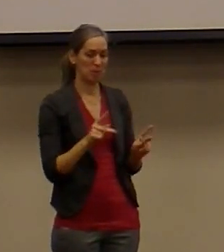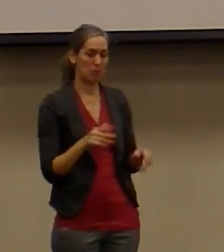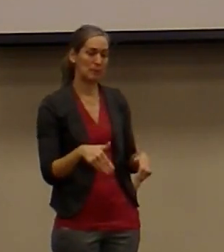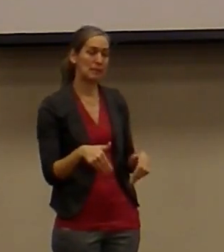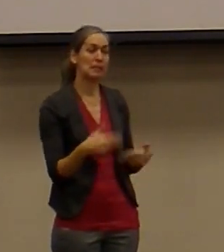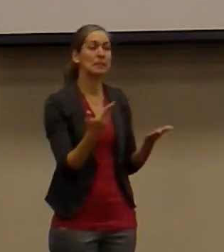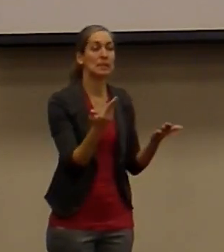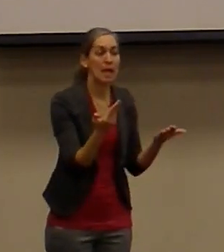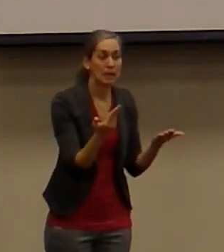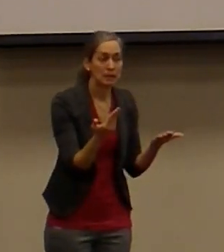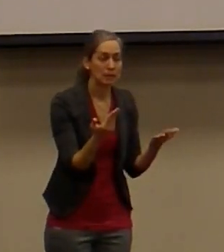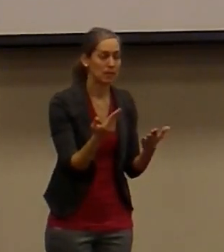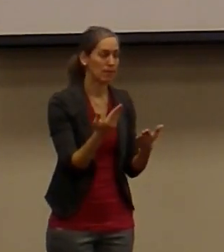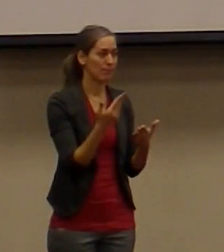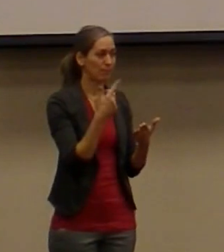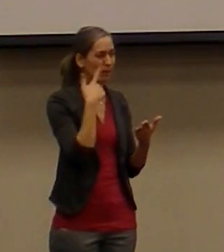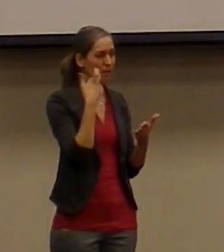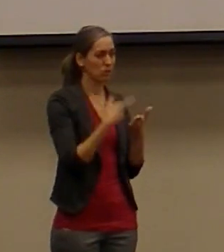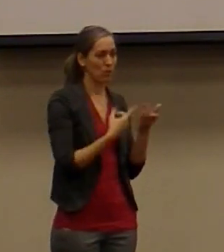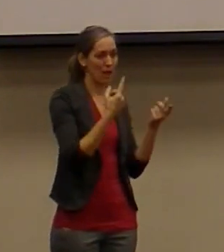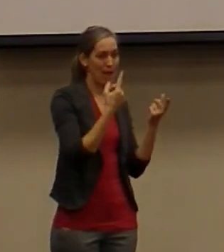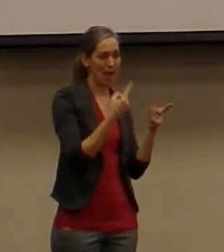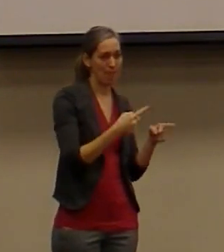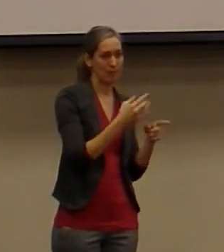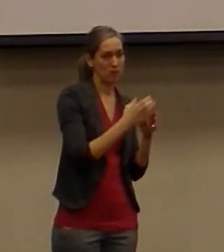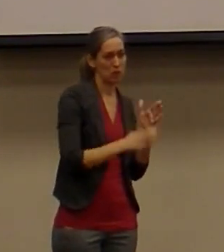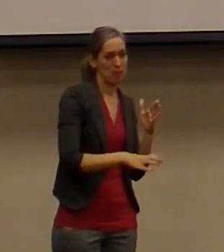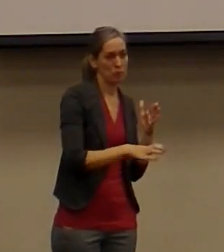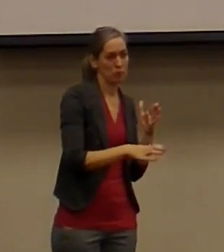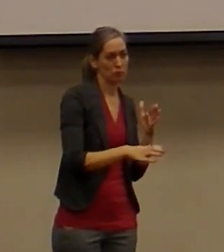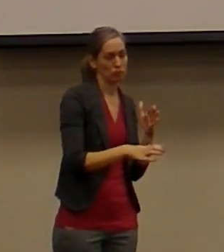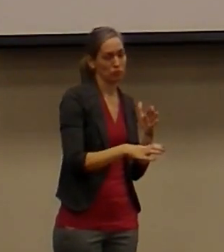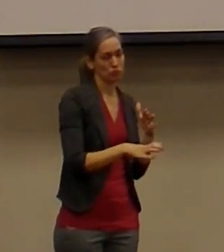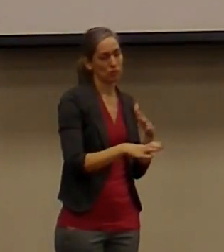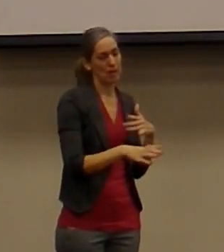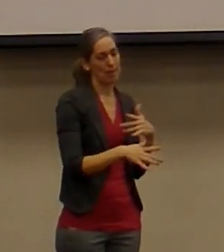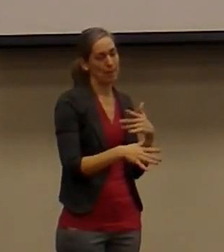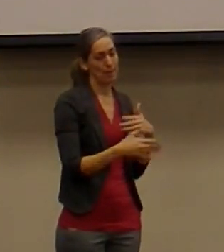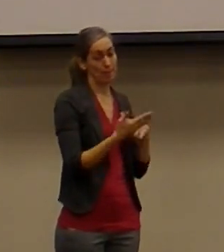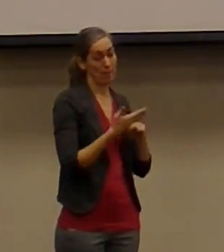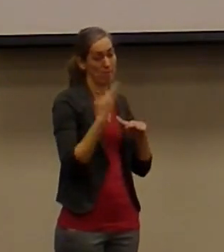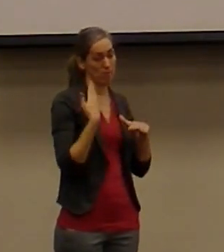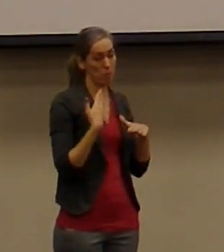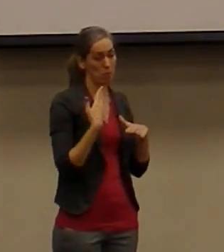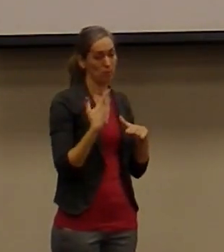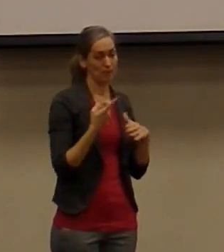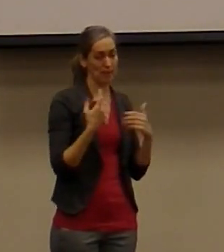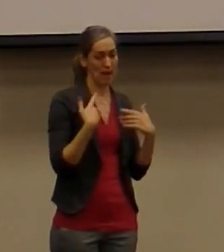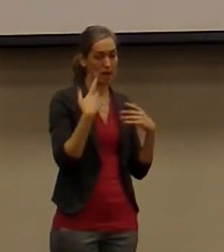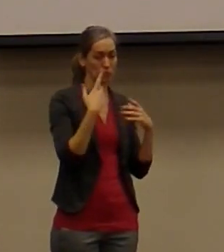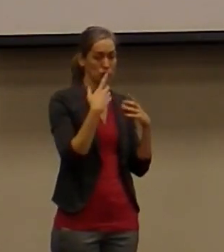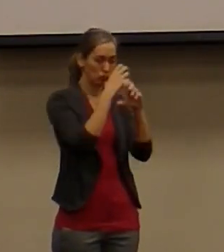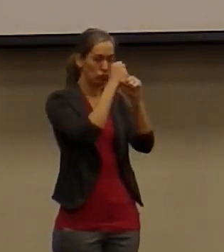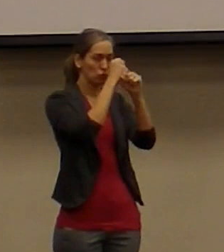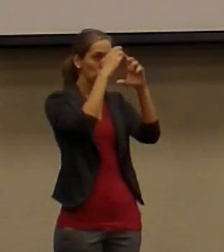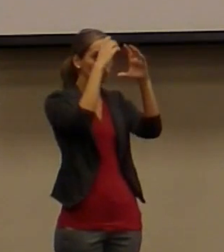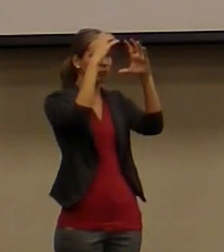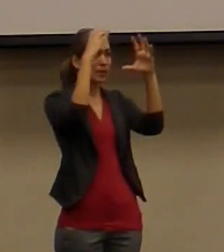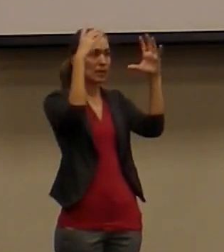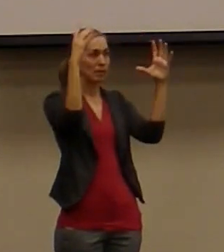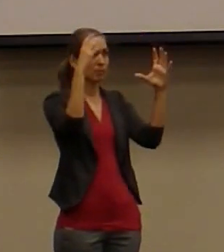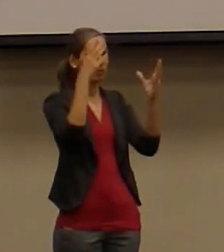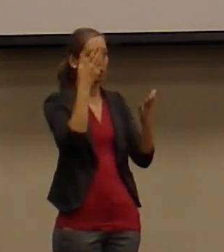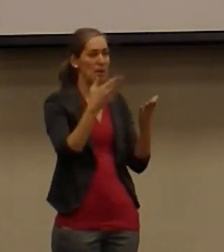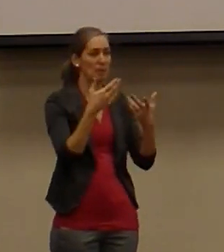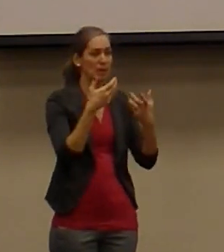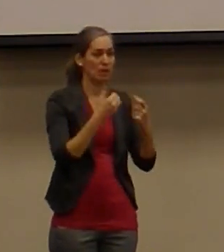light of what happened in the chapter before, when he had that dream of that great image, that he was trying to recreate an